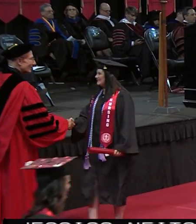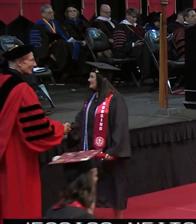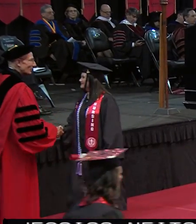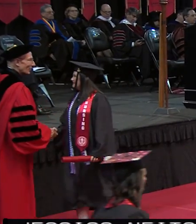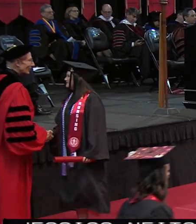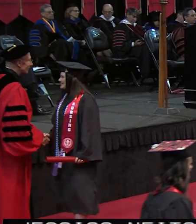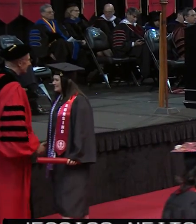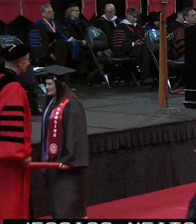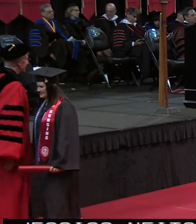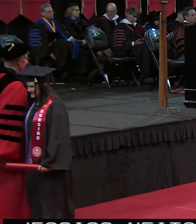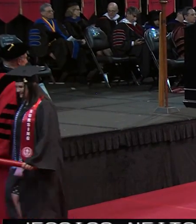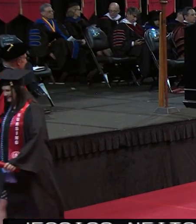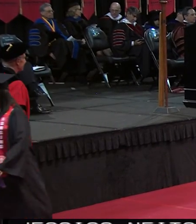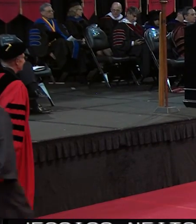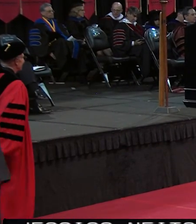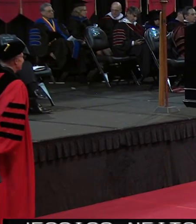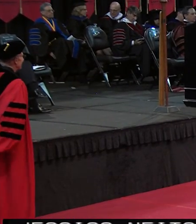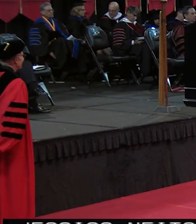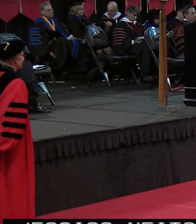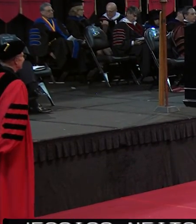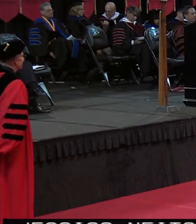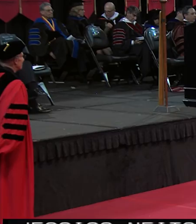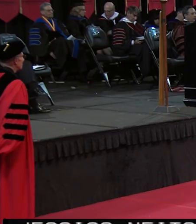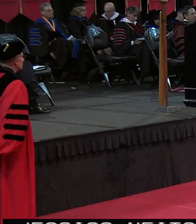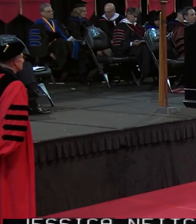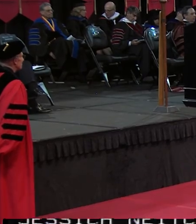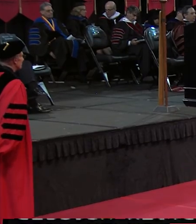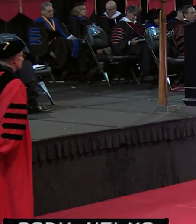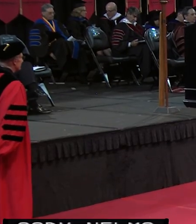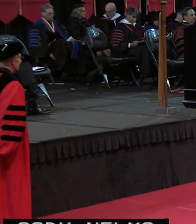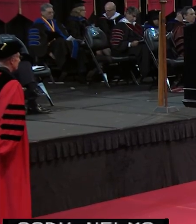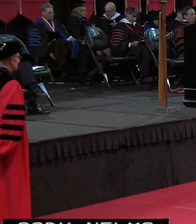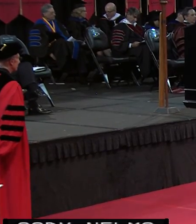Jonathan Tai Huo Nguyen.